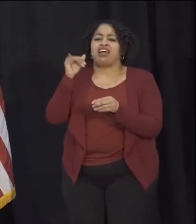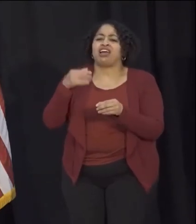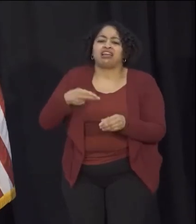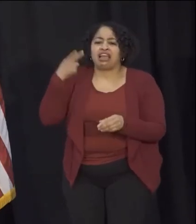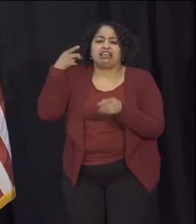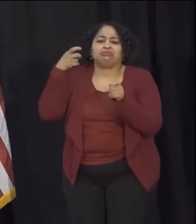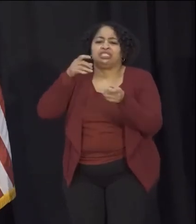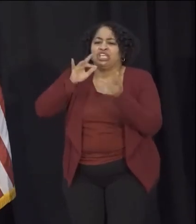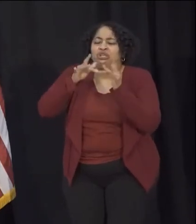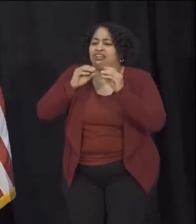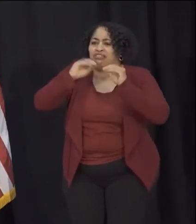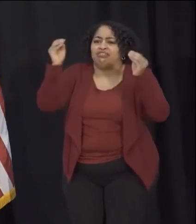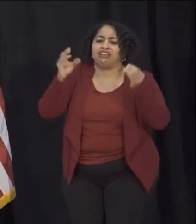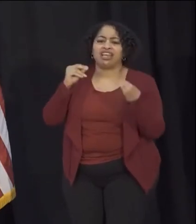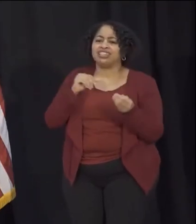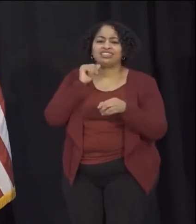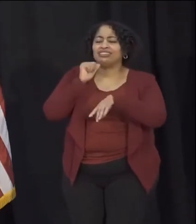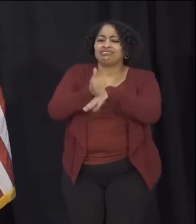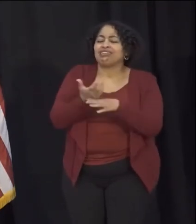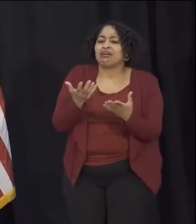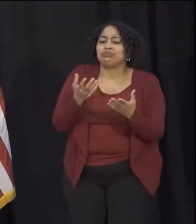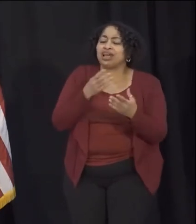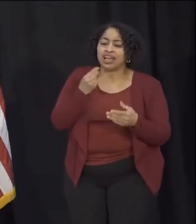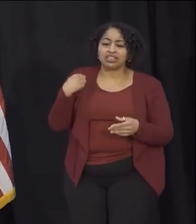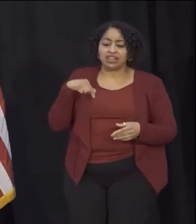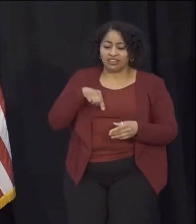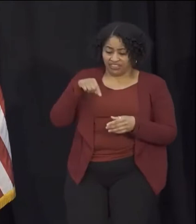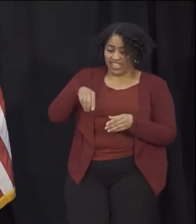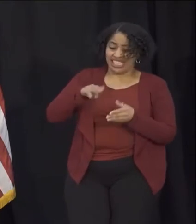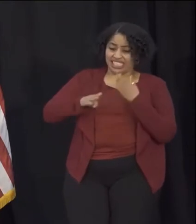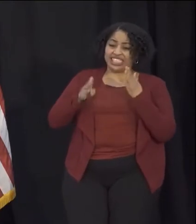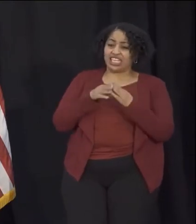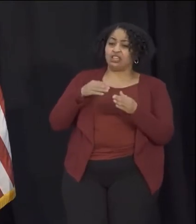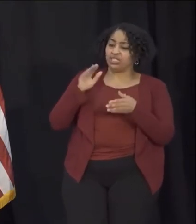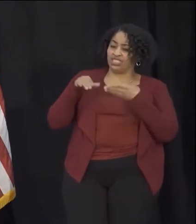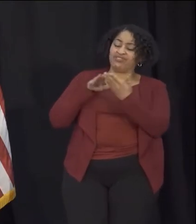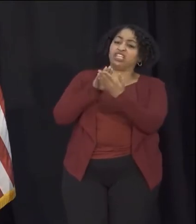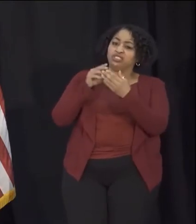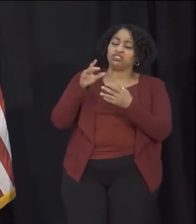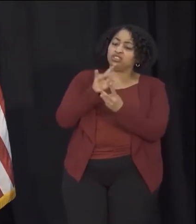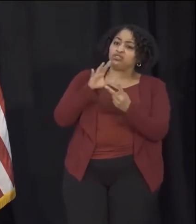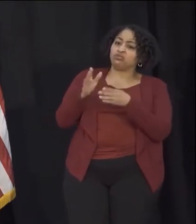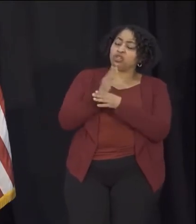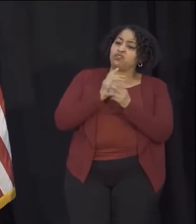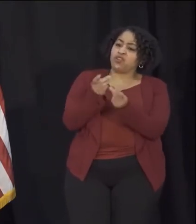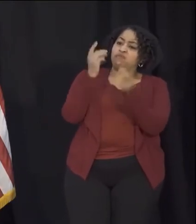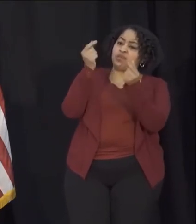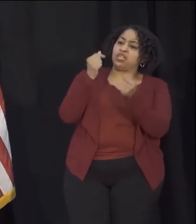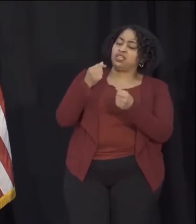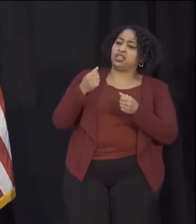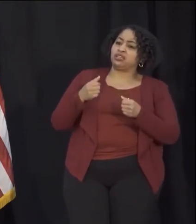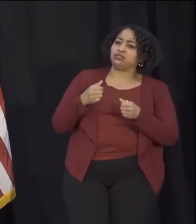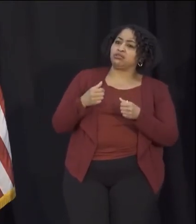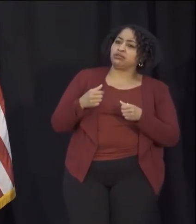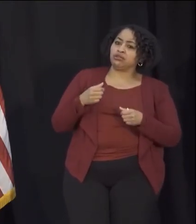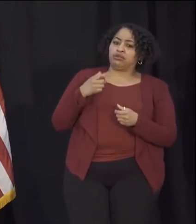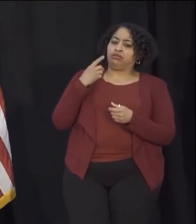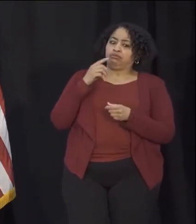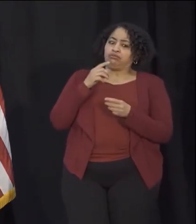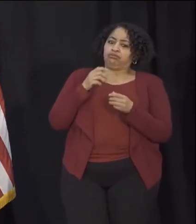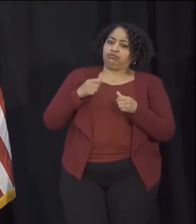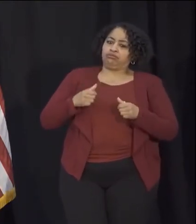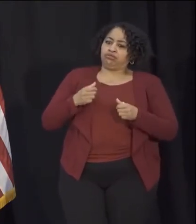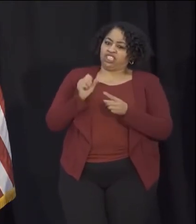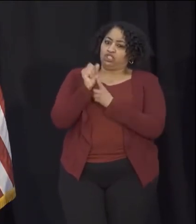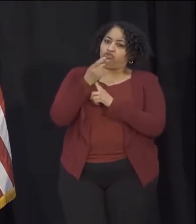And this city was facing a choice between the immediate health of our residents and the future of our children. The governor